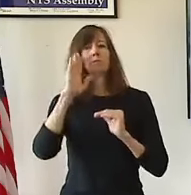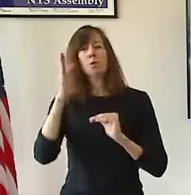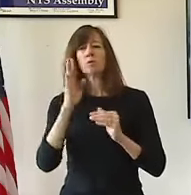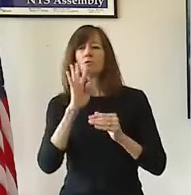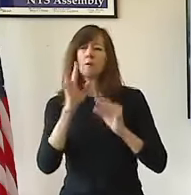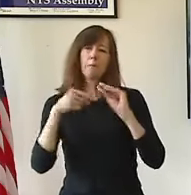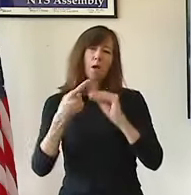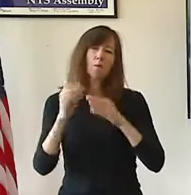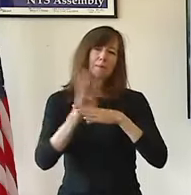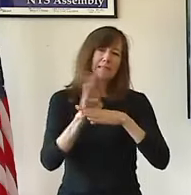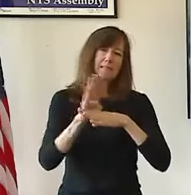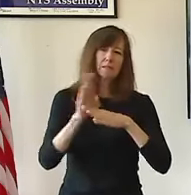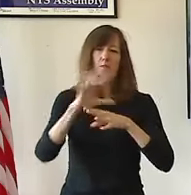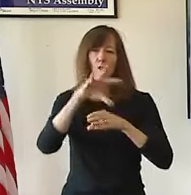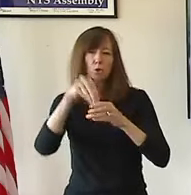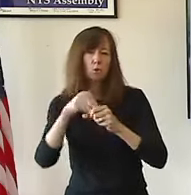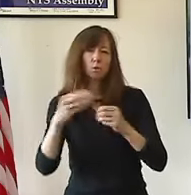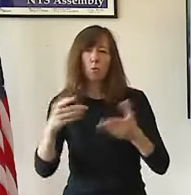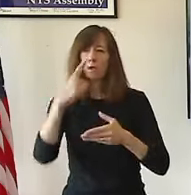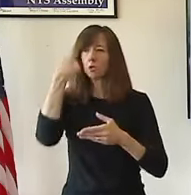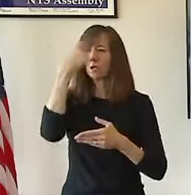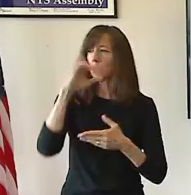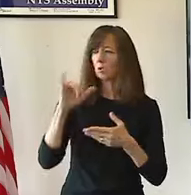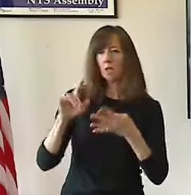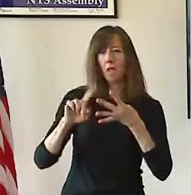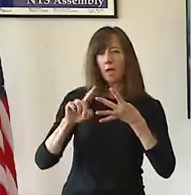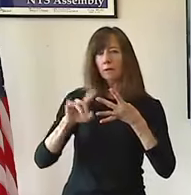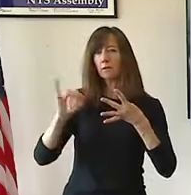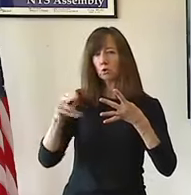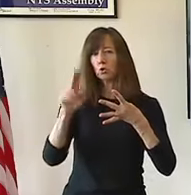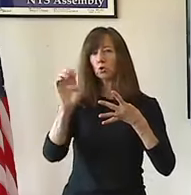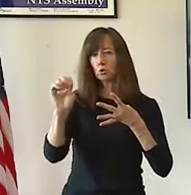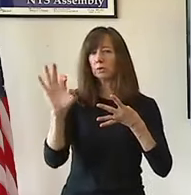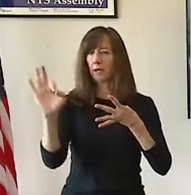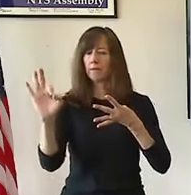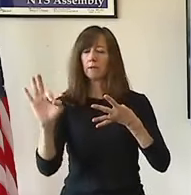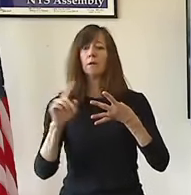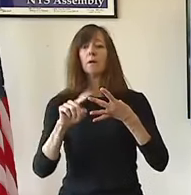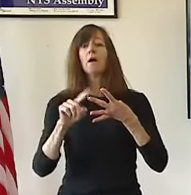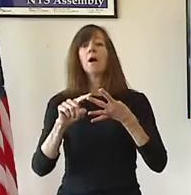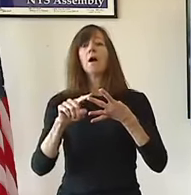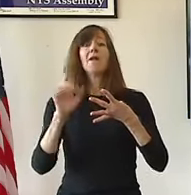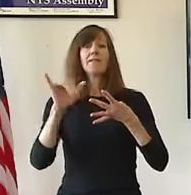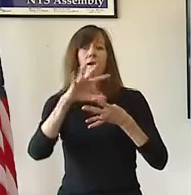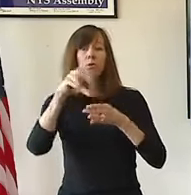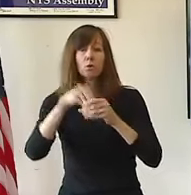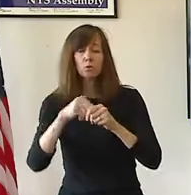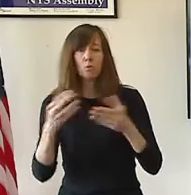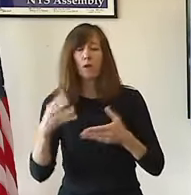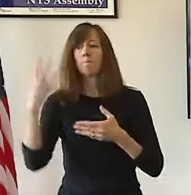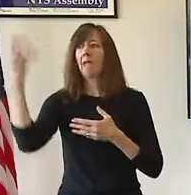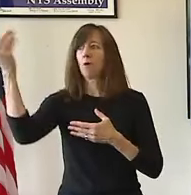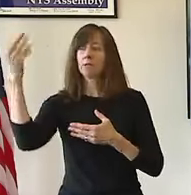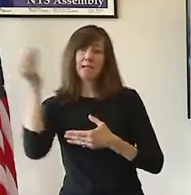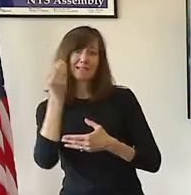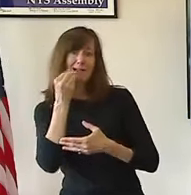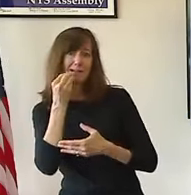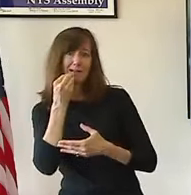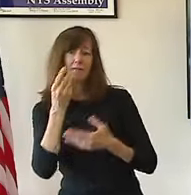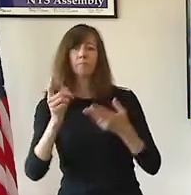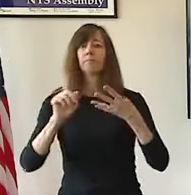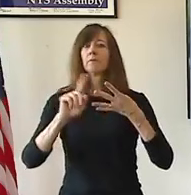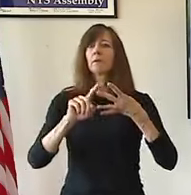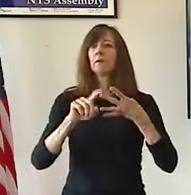about what they include, but that'll begin on June the 9th, including outdoor dining. And Phase 2 includes professional offices and